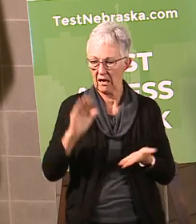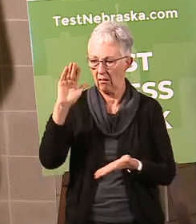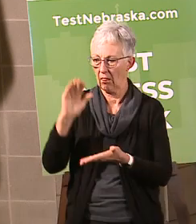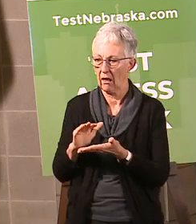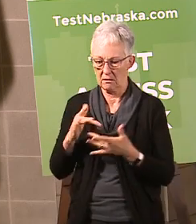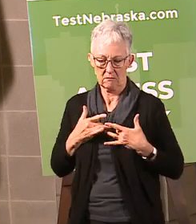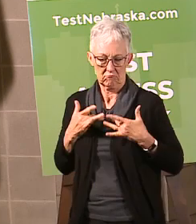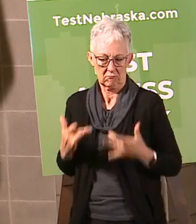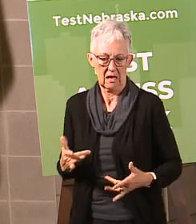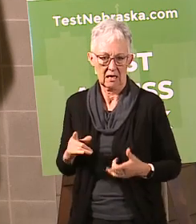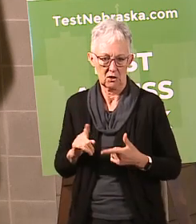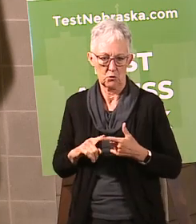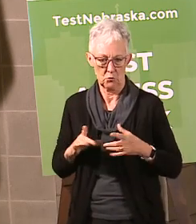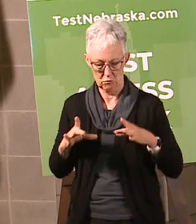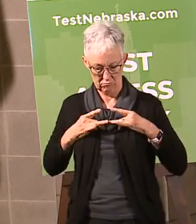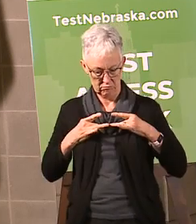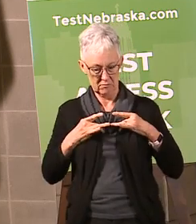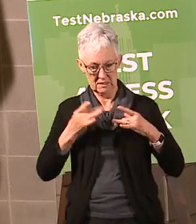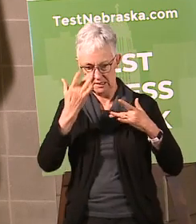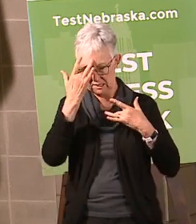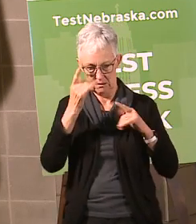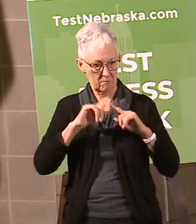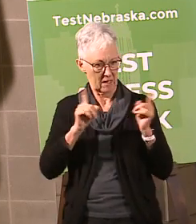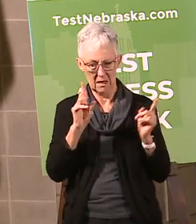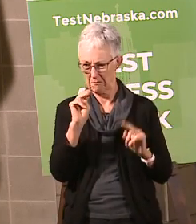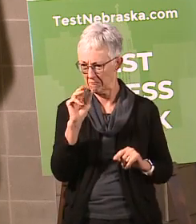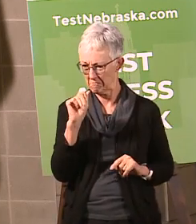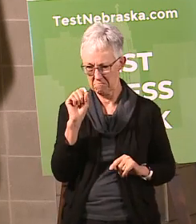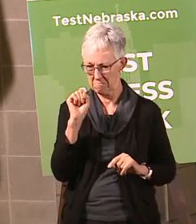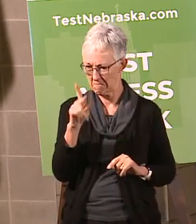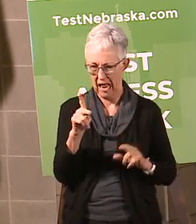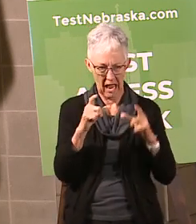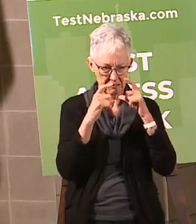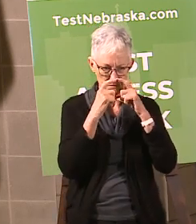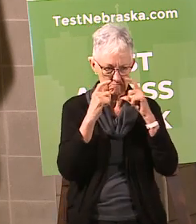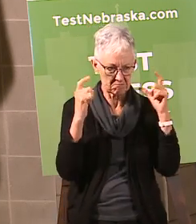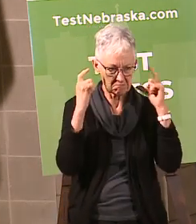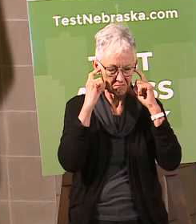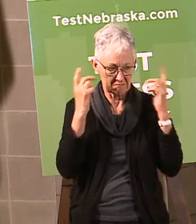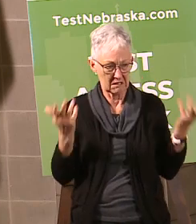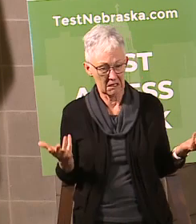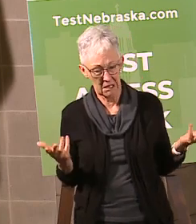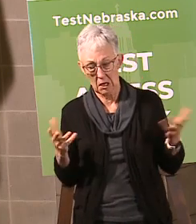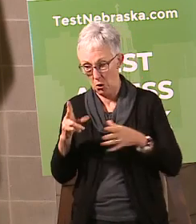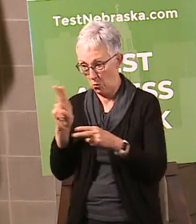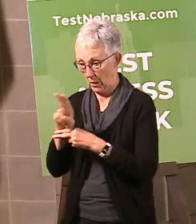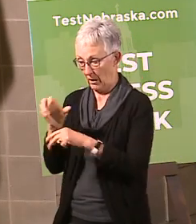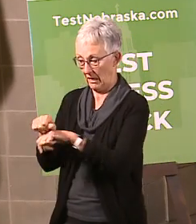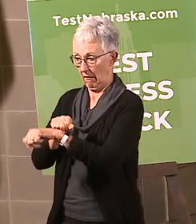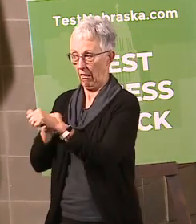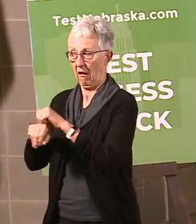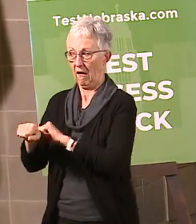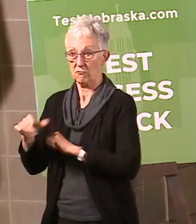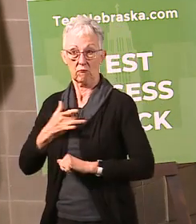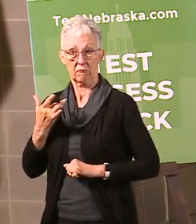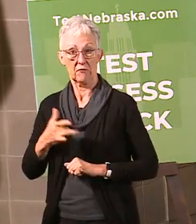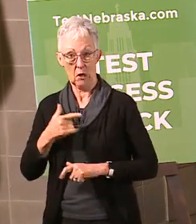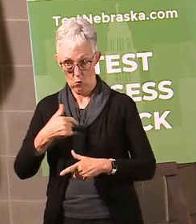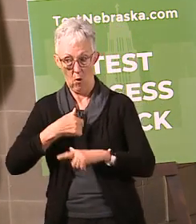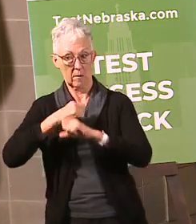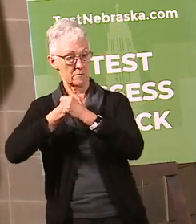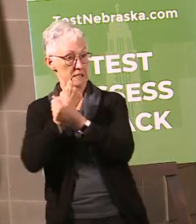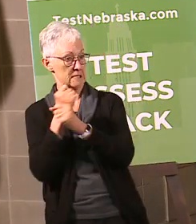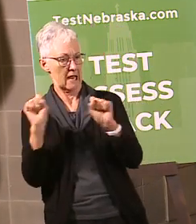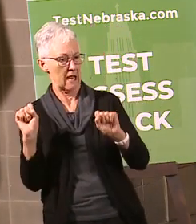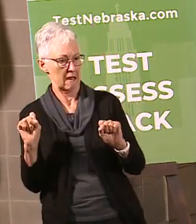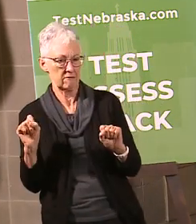But I would say a mask is definitely going to be a higher priority. I don't think it creates a false sense of security, but definitely the mask is going to be something that's